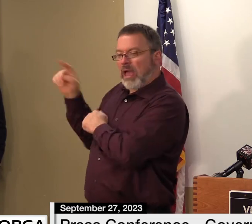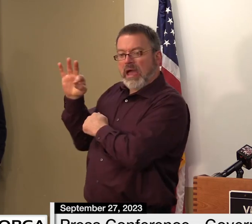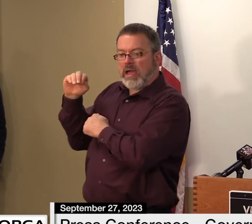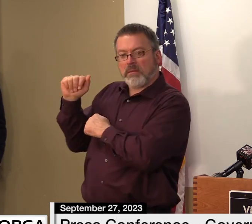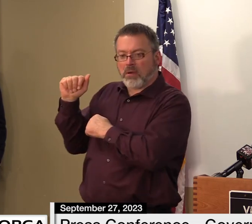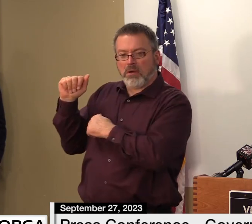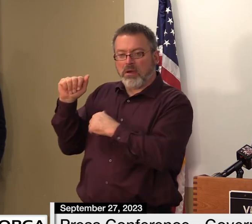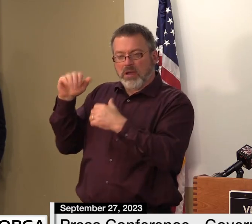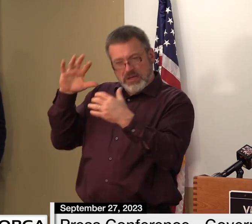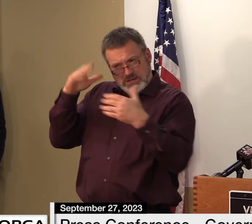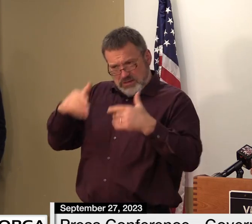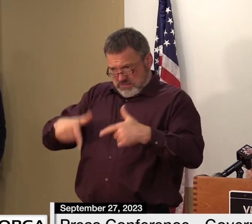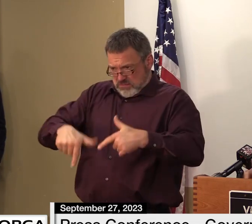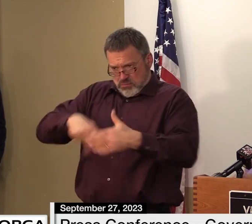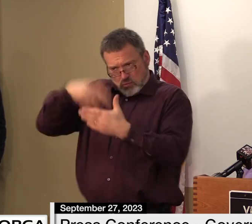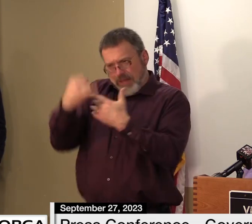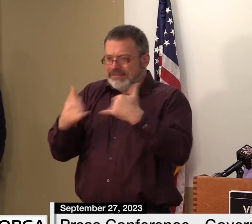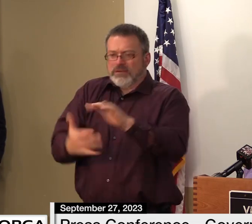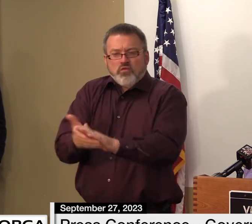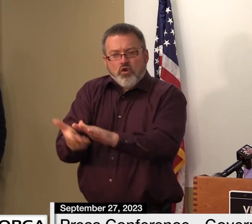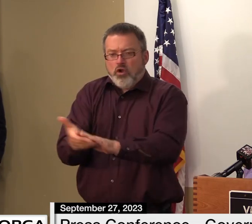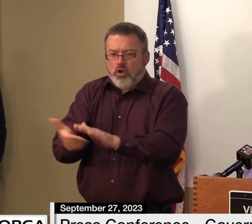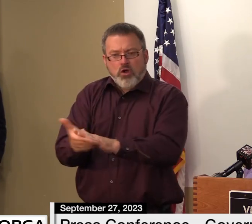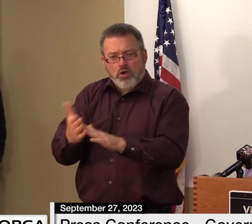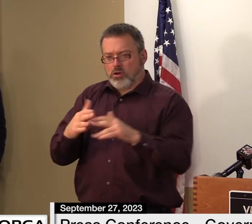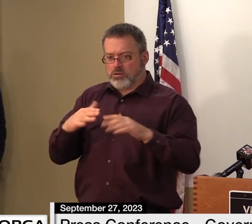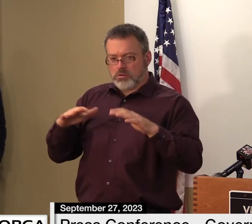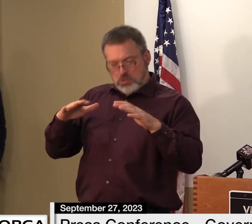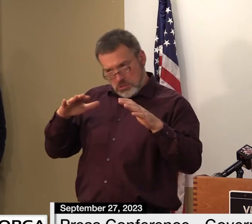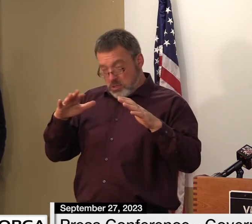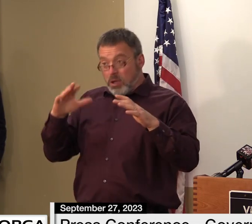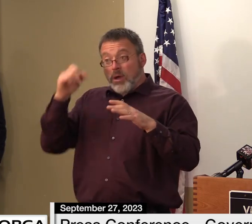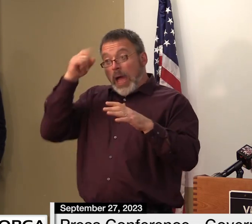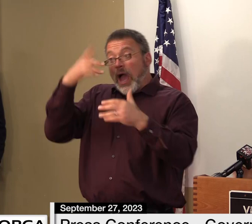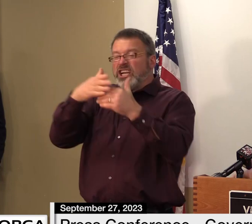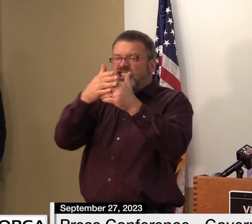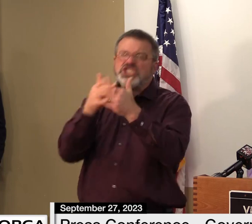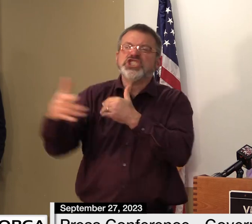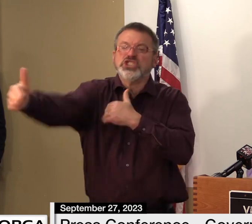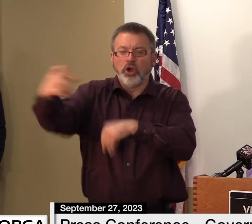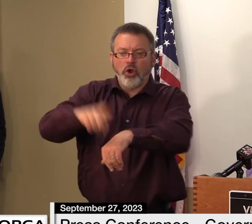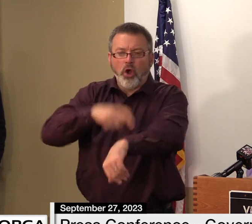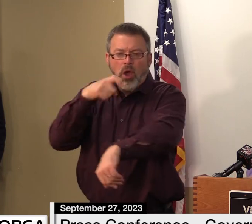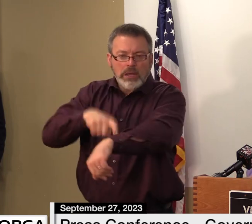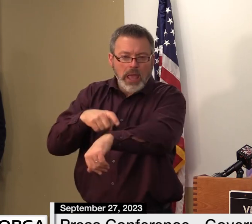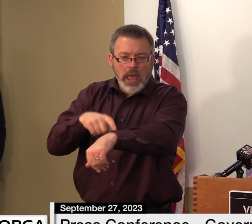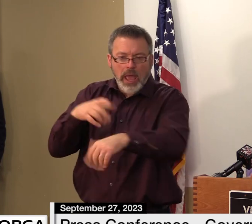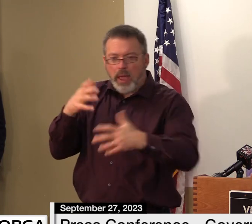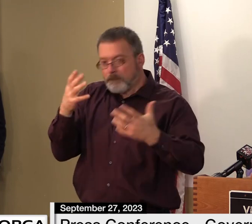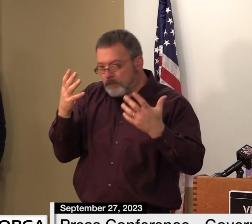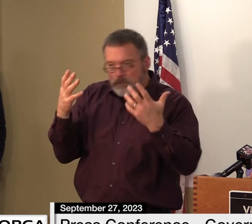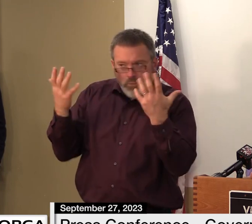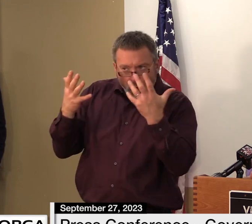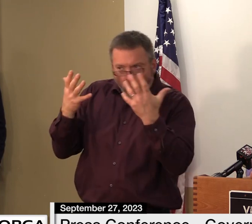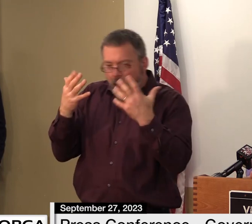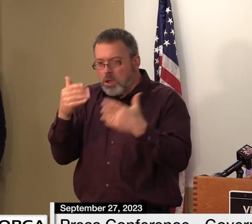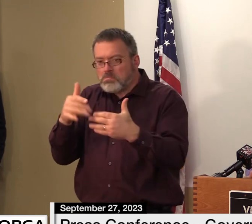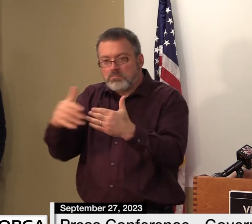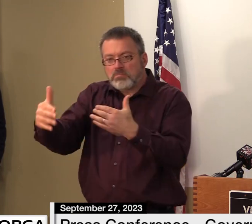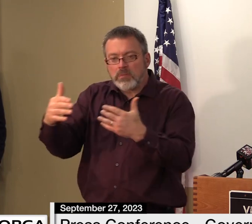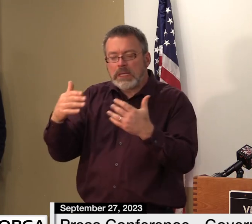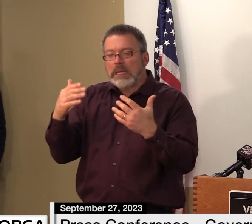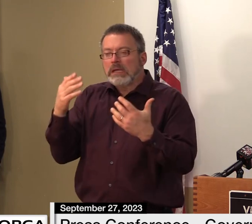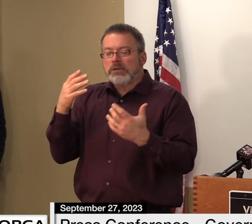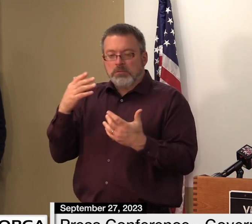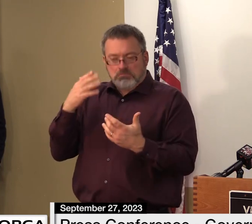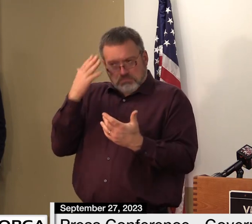into knowing what our long-term, what our permanent work and what our long-term efforts will look like. So,